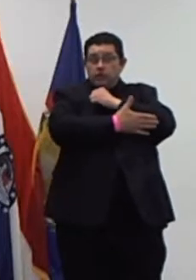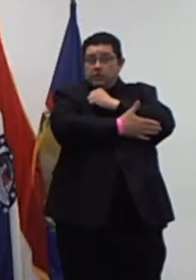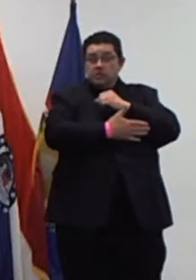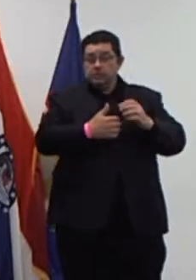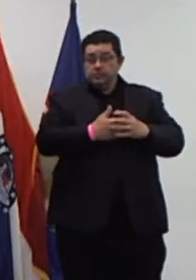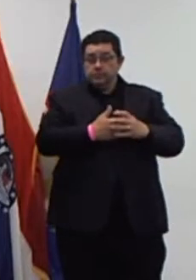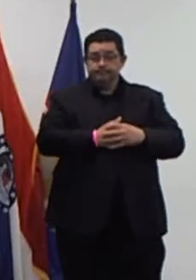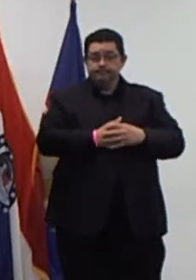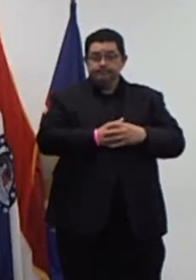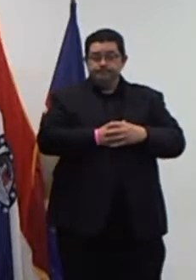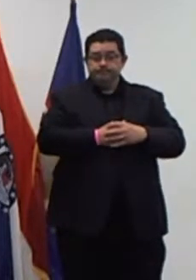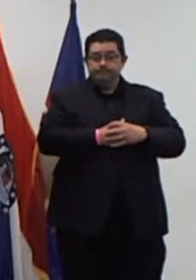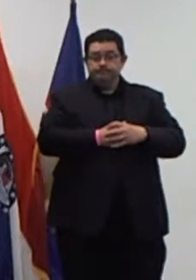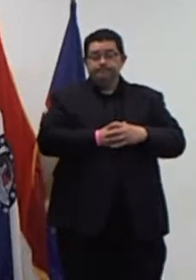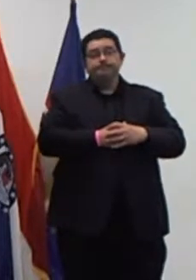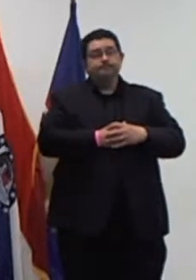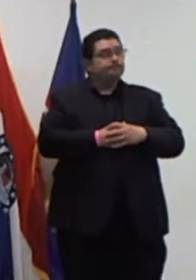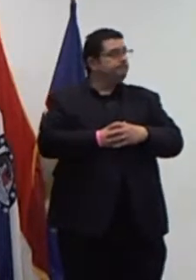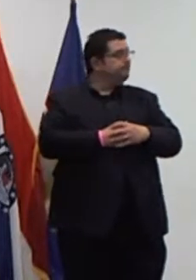saw